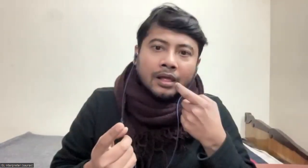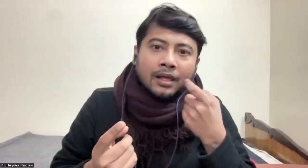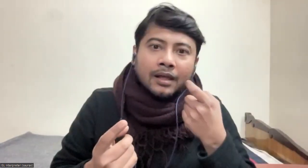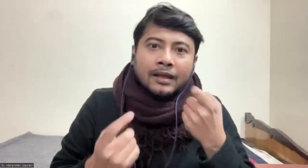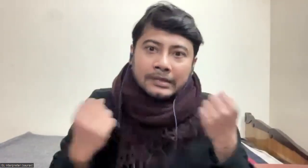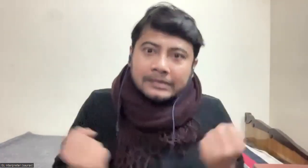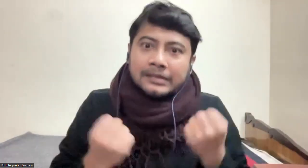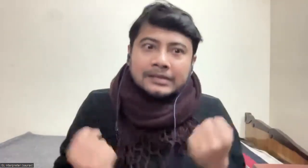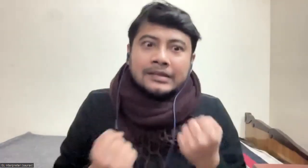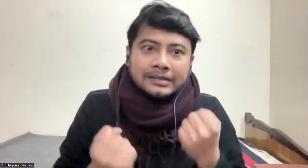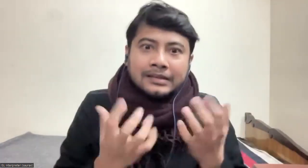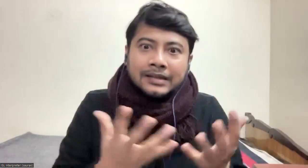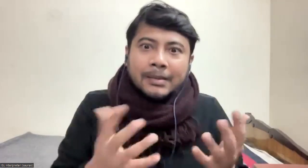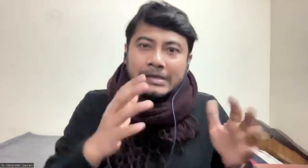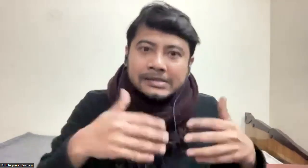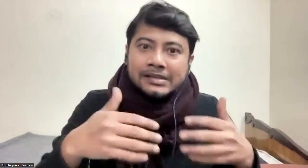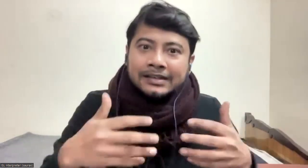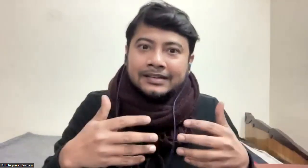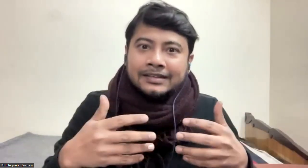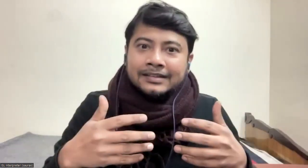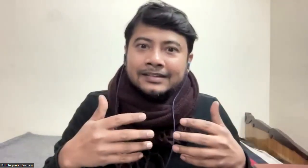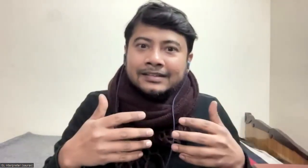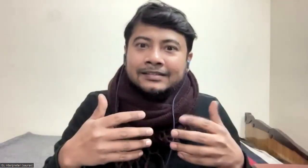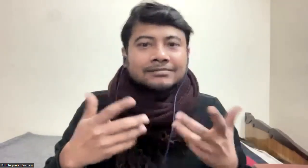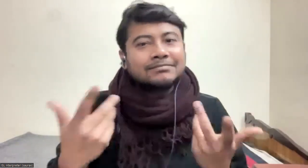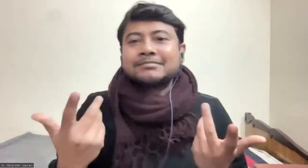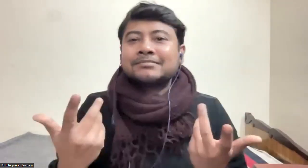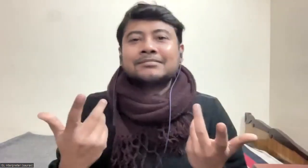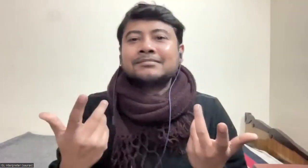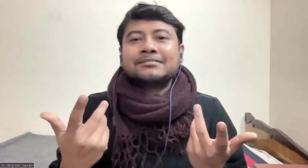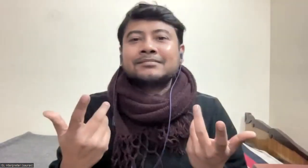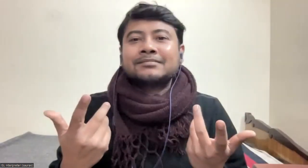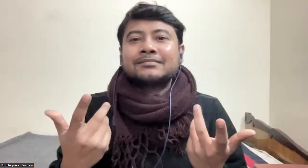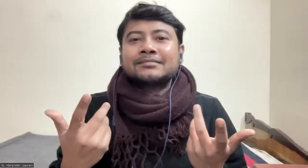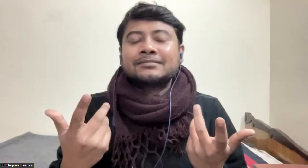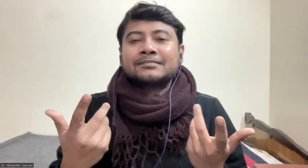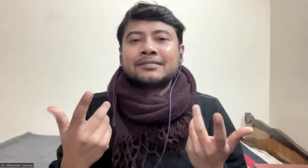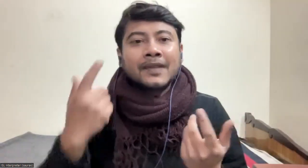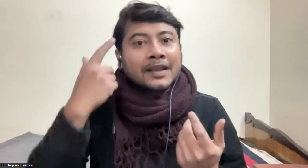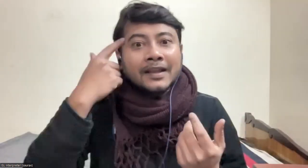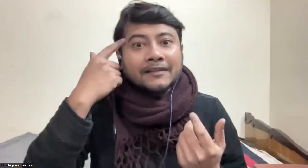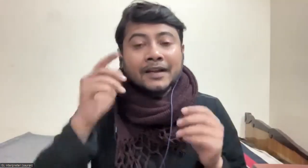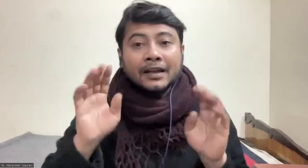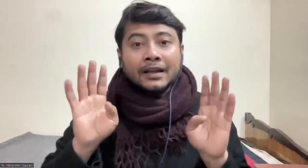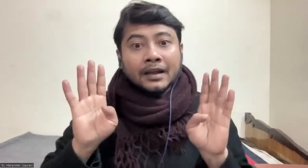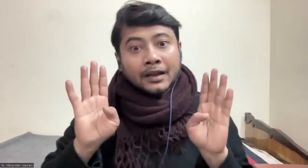So we should have humble heart. We should have a service attitude.